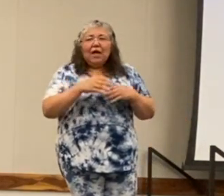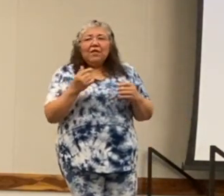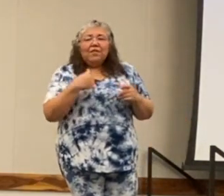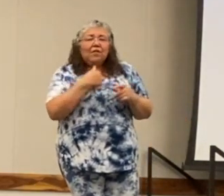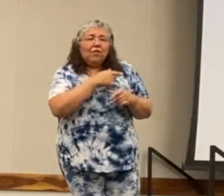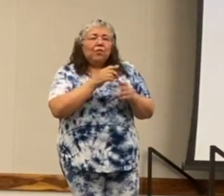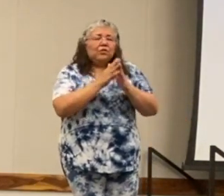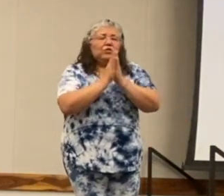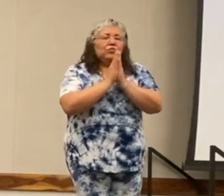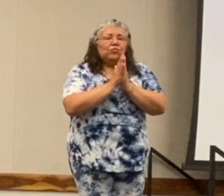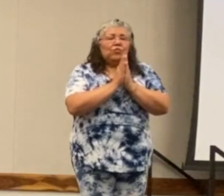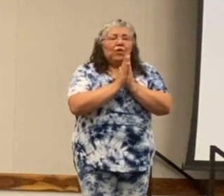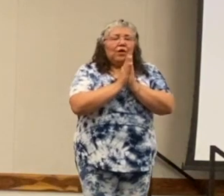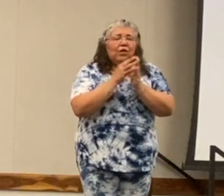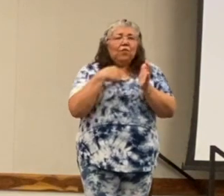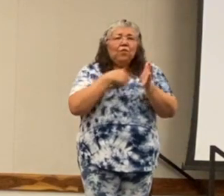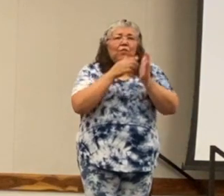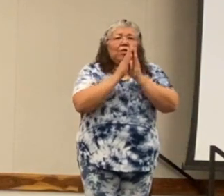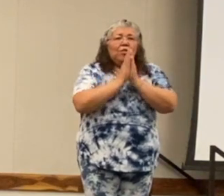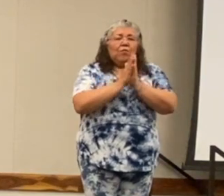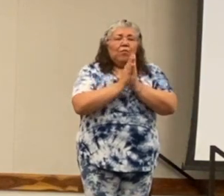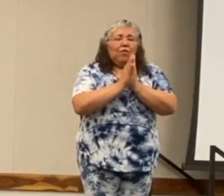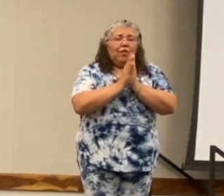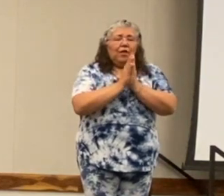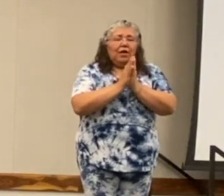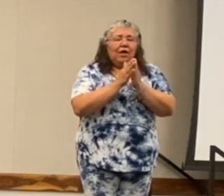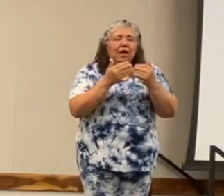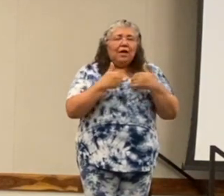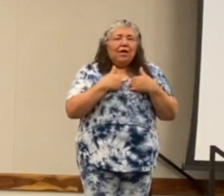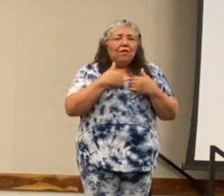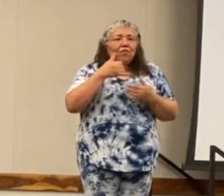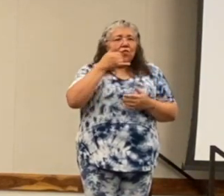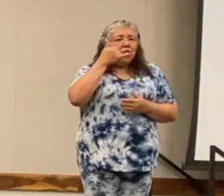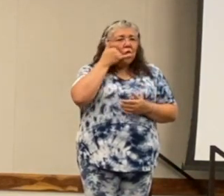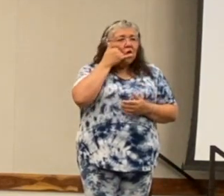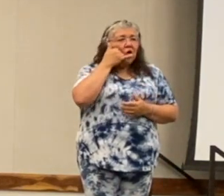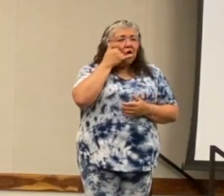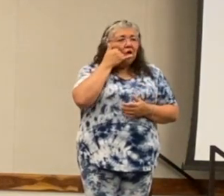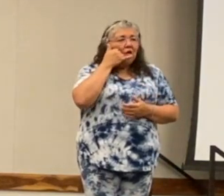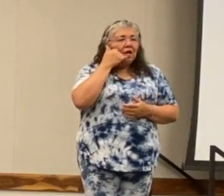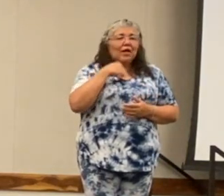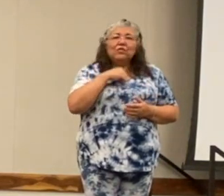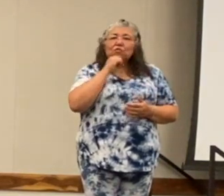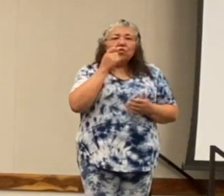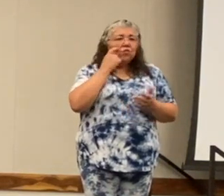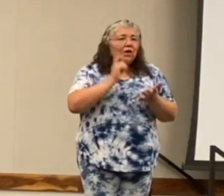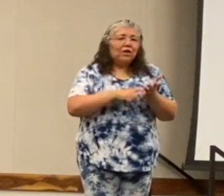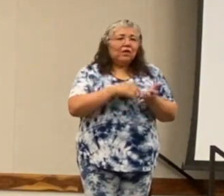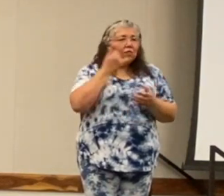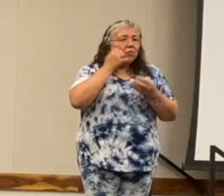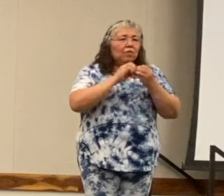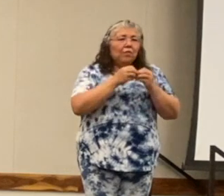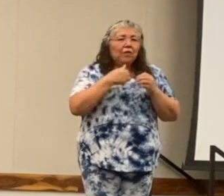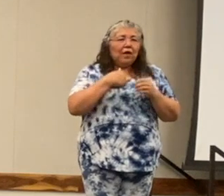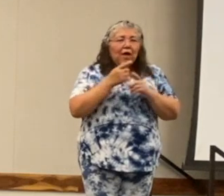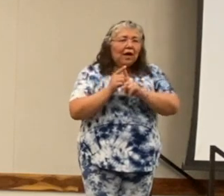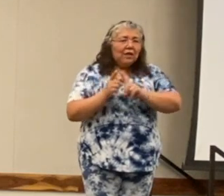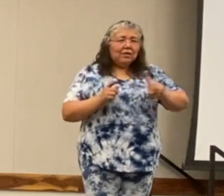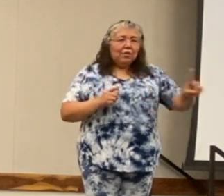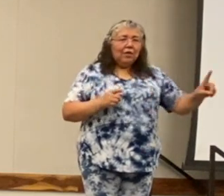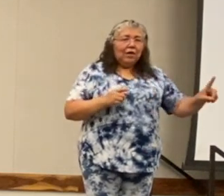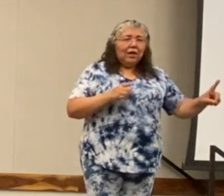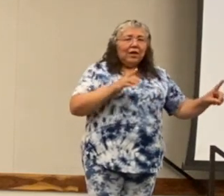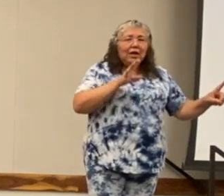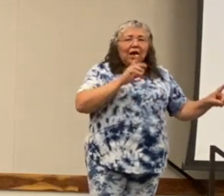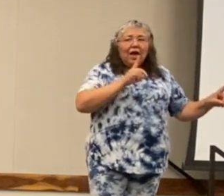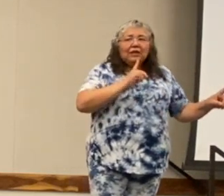for them. As we're praying for them, I get a phone call. And I don't recognize the number, so I step away, and it's